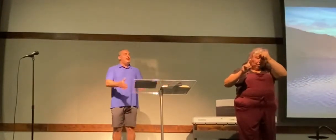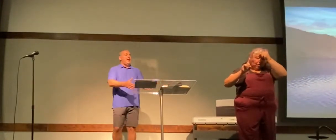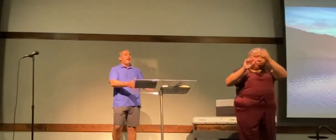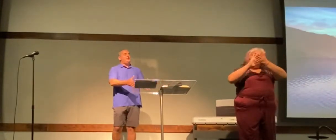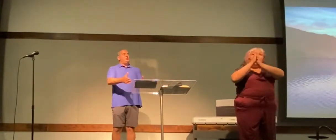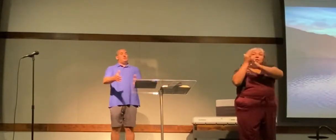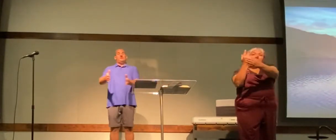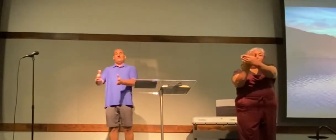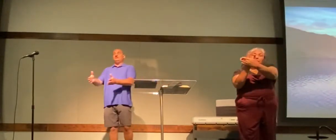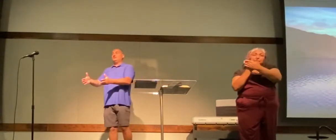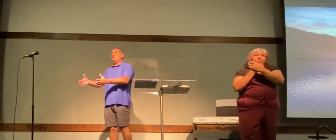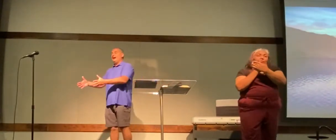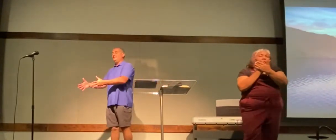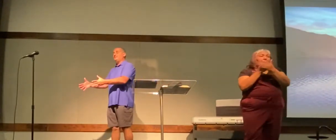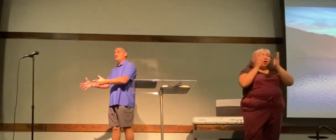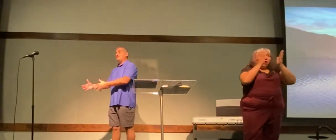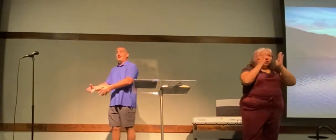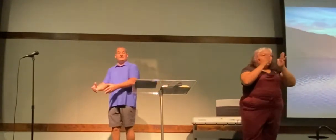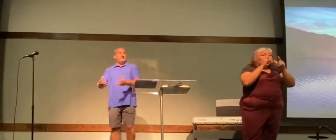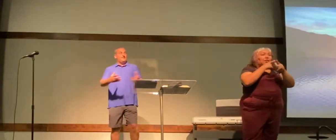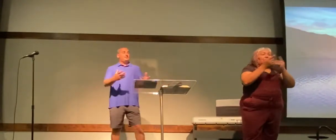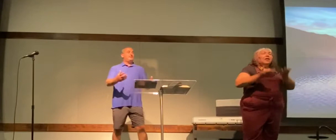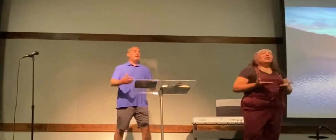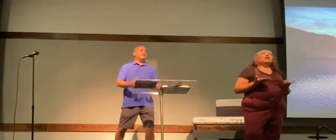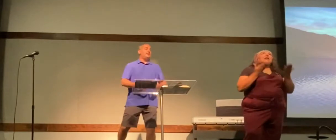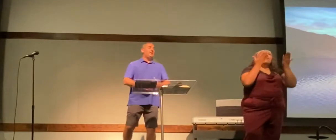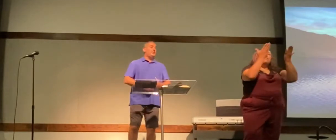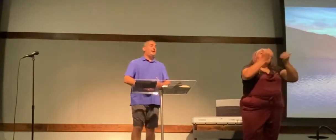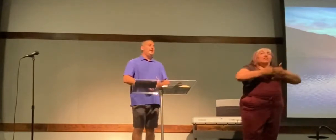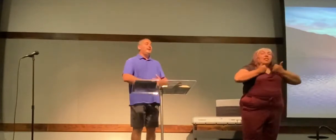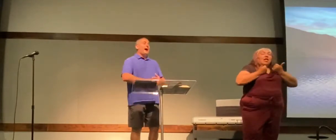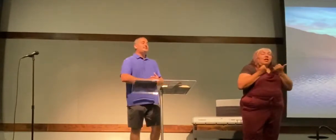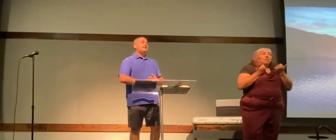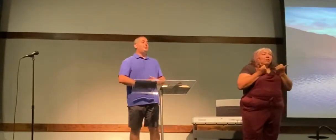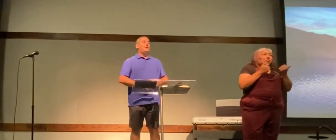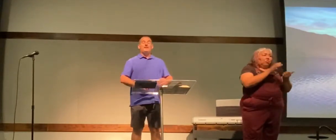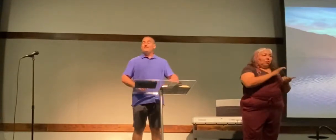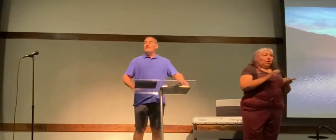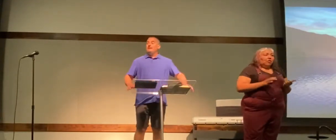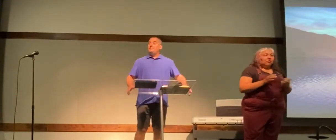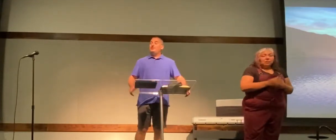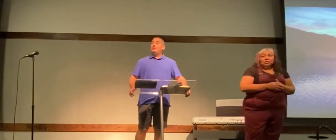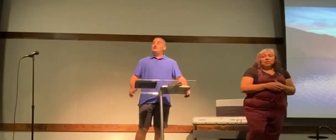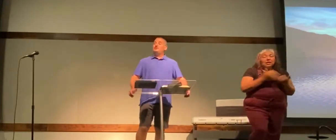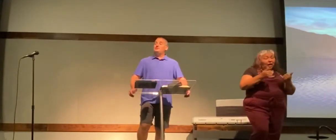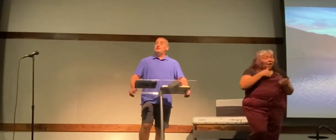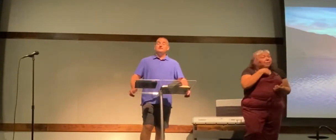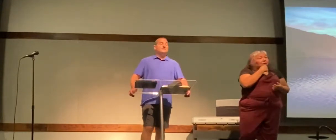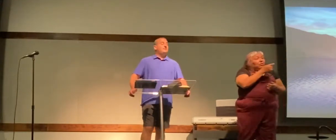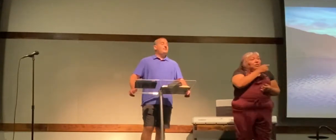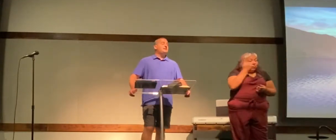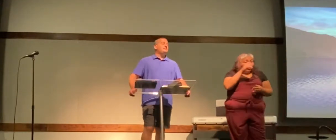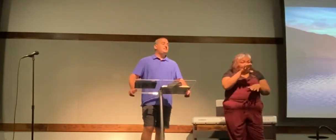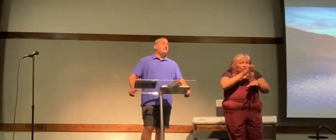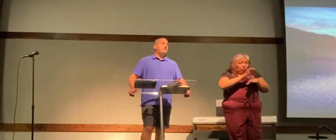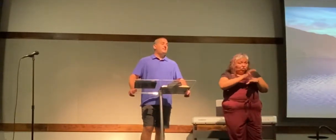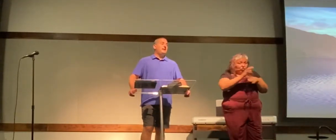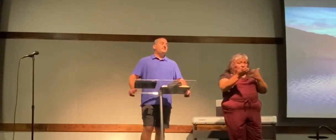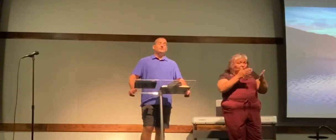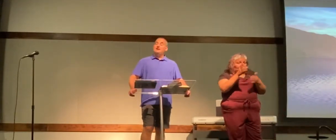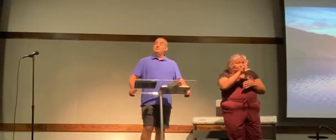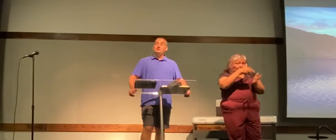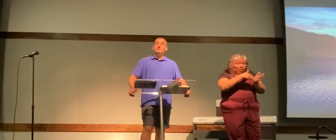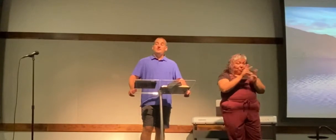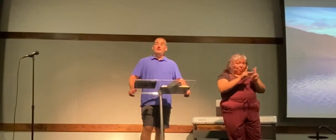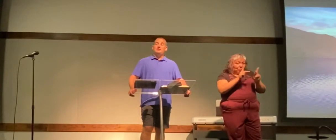consciousness and were giving their lives to Christ. 3,000 in all, right? I'll tell you what. If you're at a church service and 3,000 people gave their